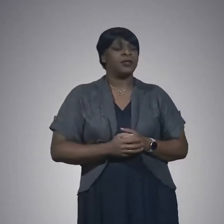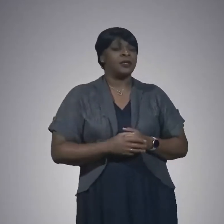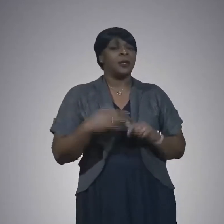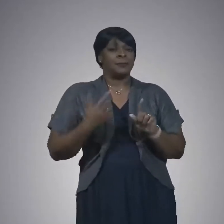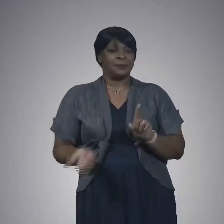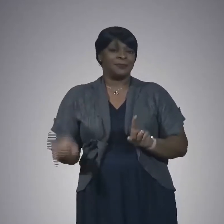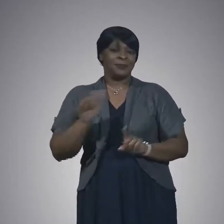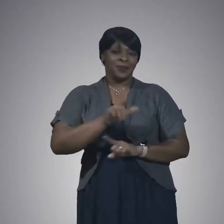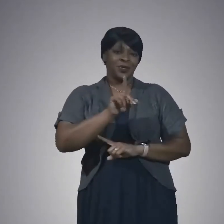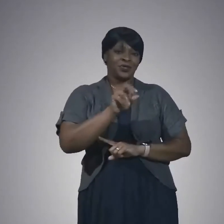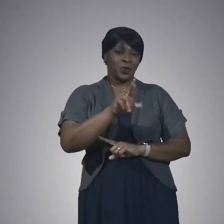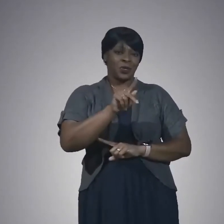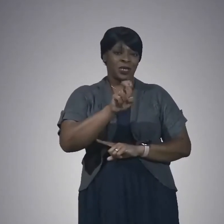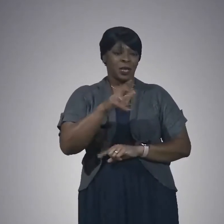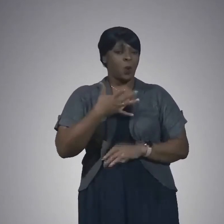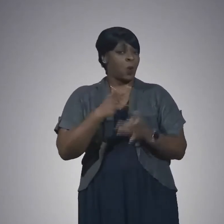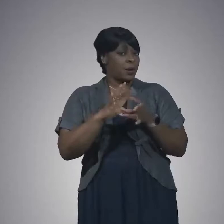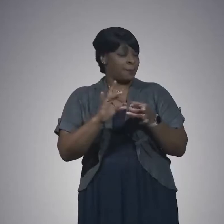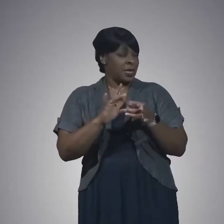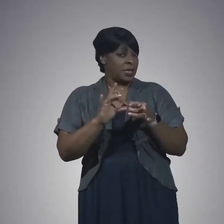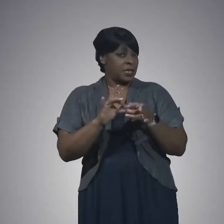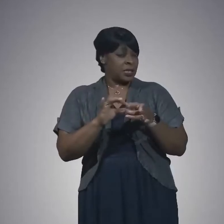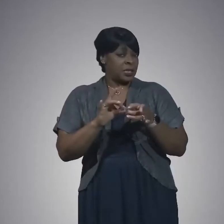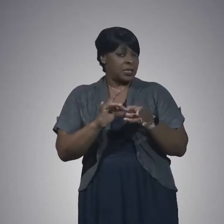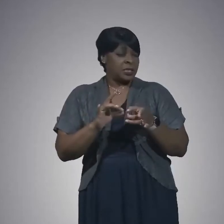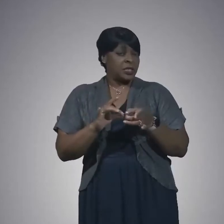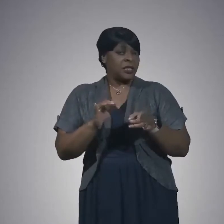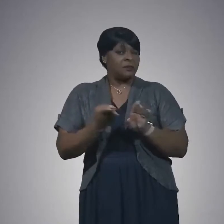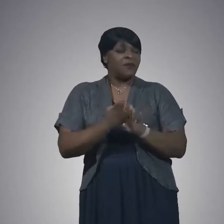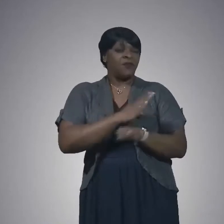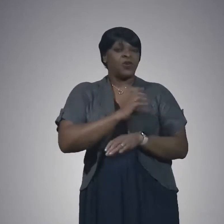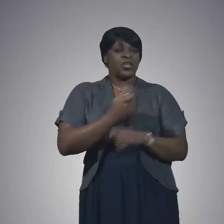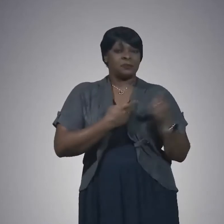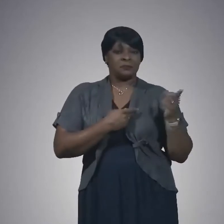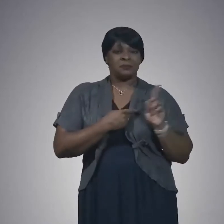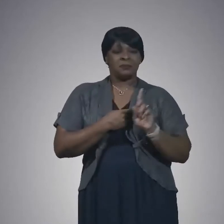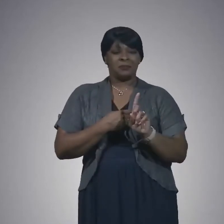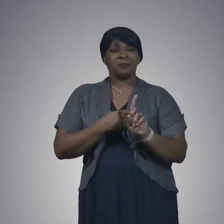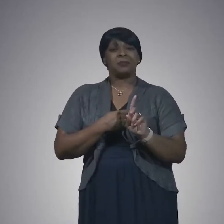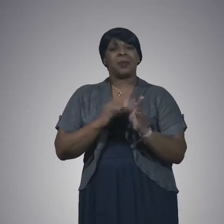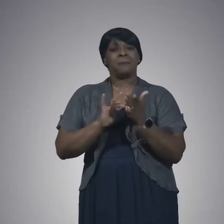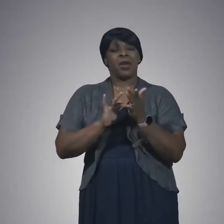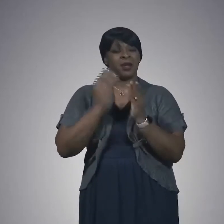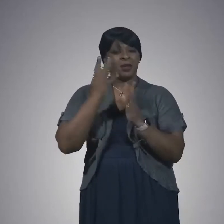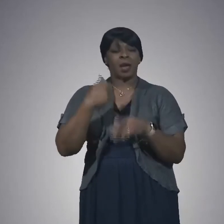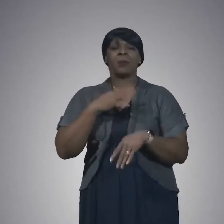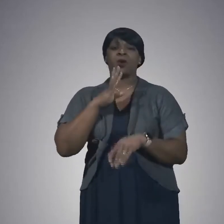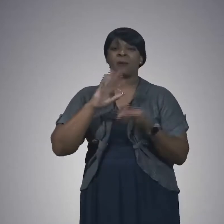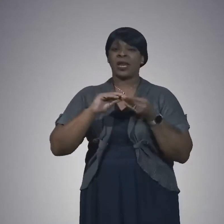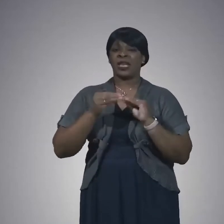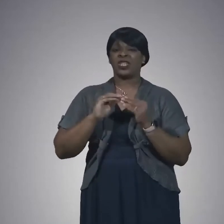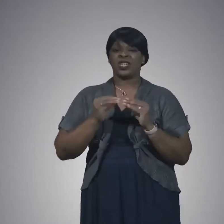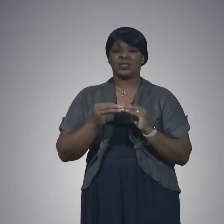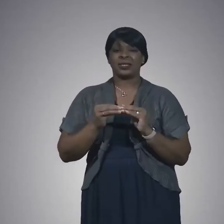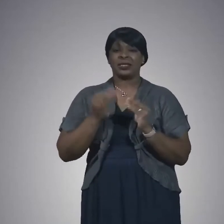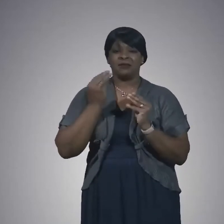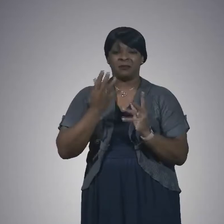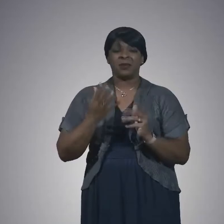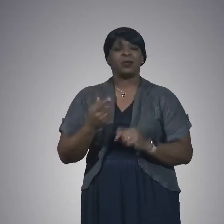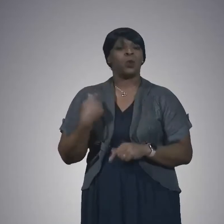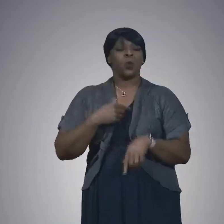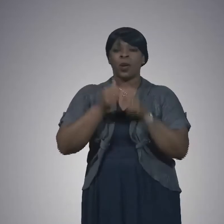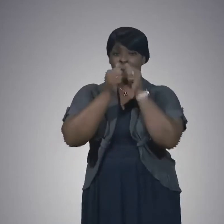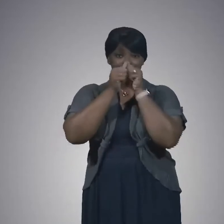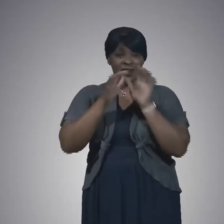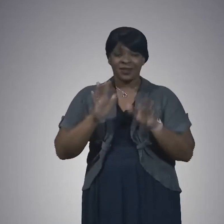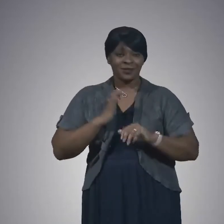to Dr. Taylor, but I do want to mention before she gives her medical, I'll talk logistics. We are blessed